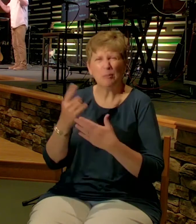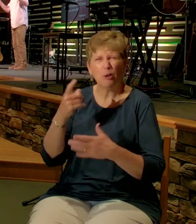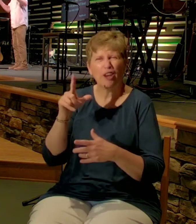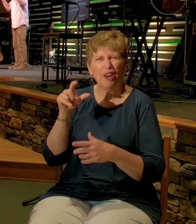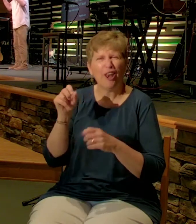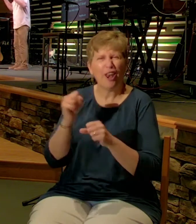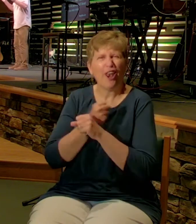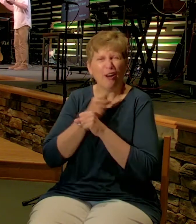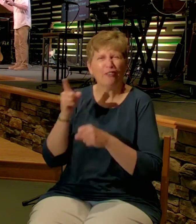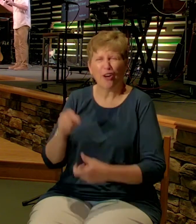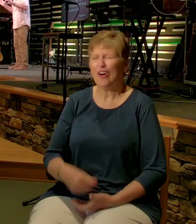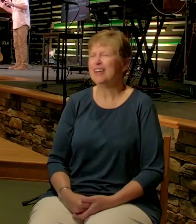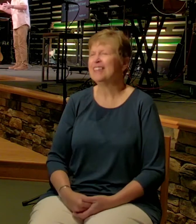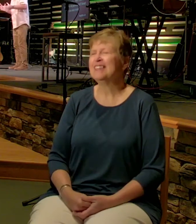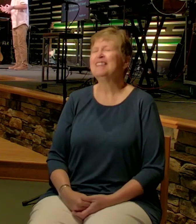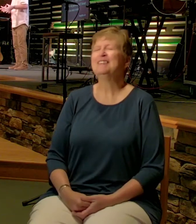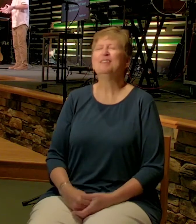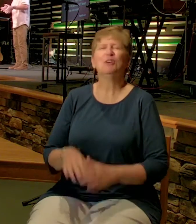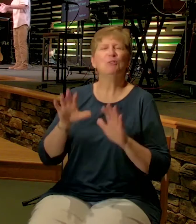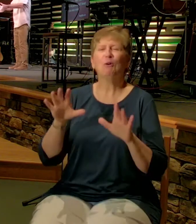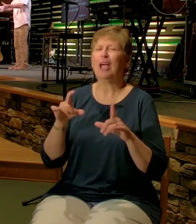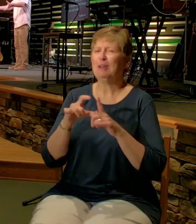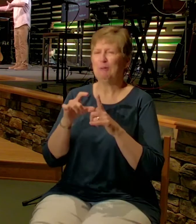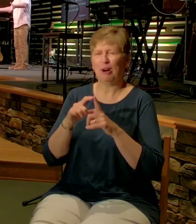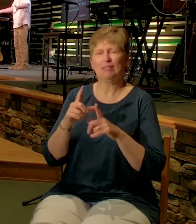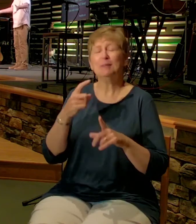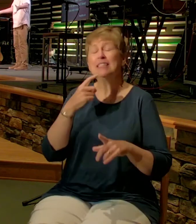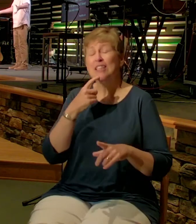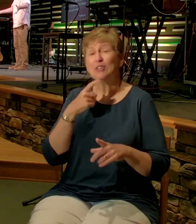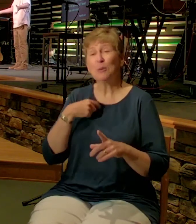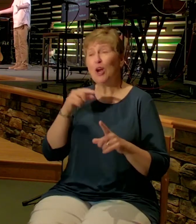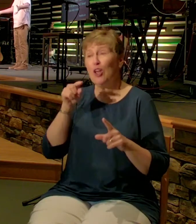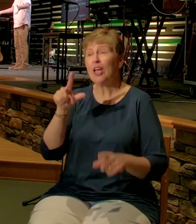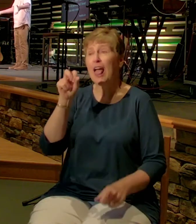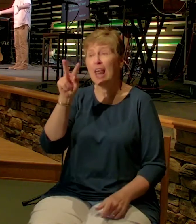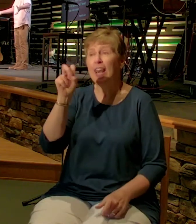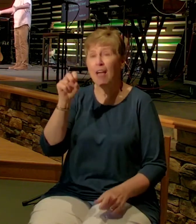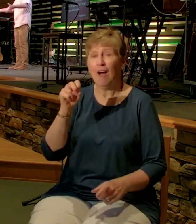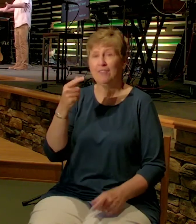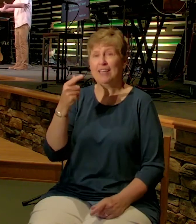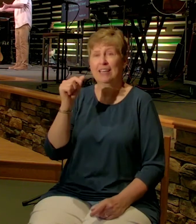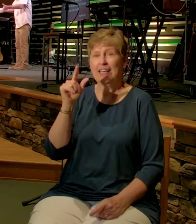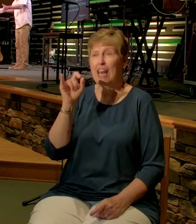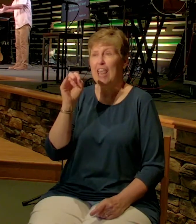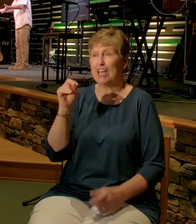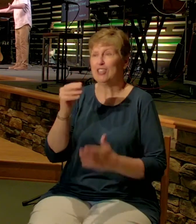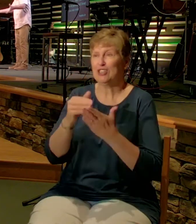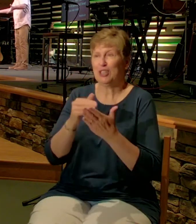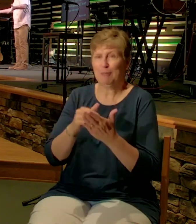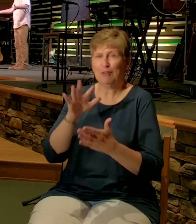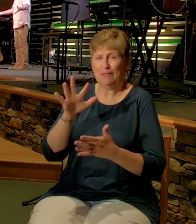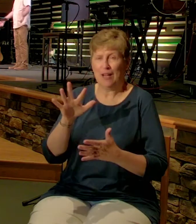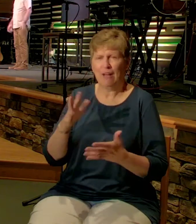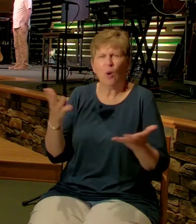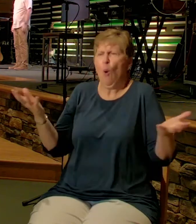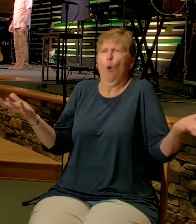great words. But seriously, we're looking at love in Galatians chapter 5. And what is this love?